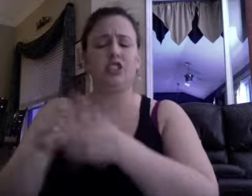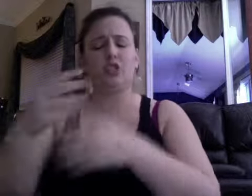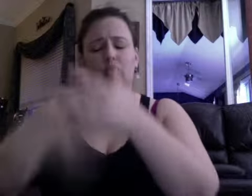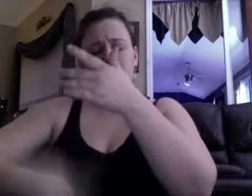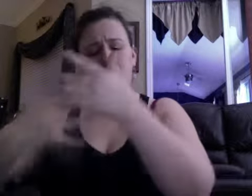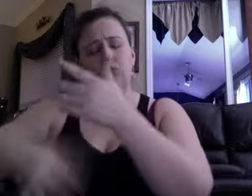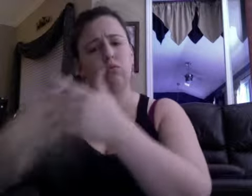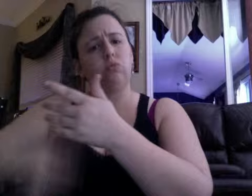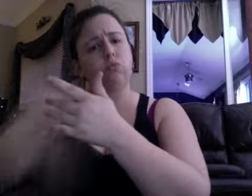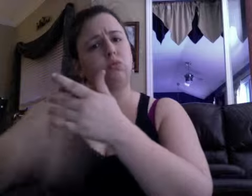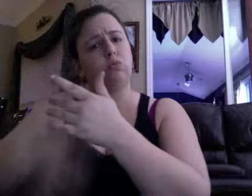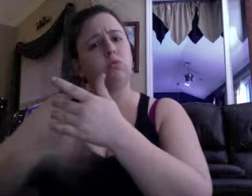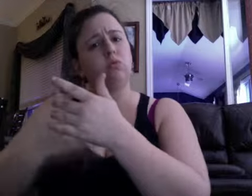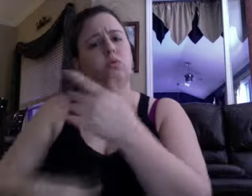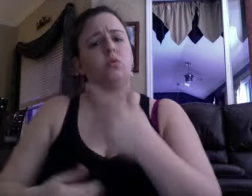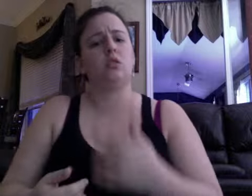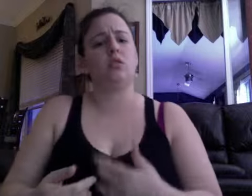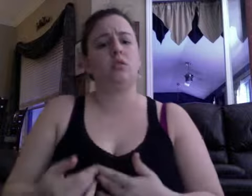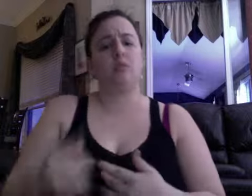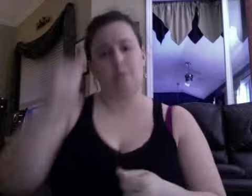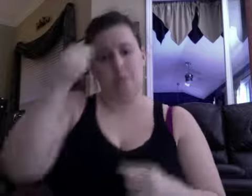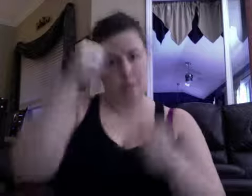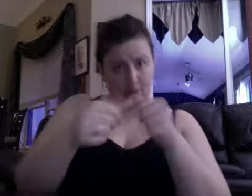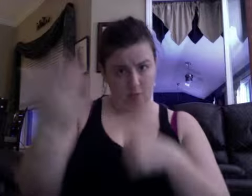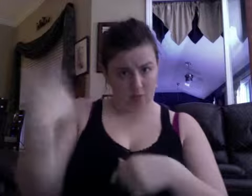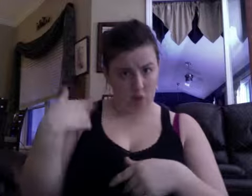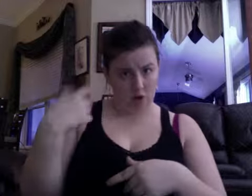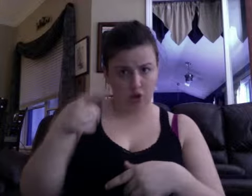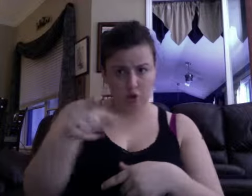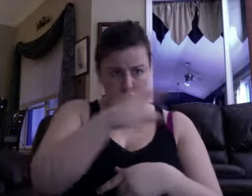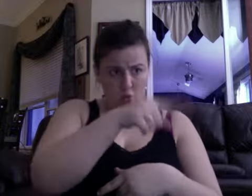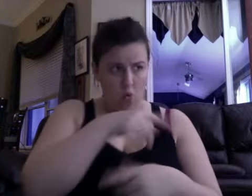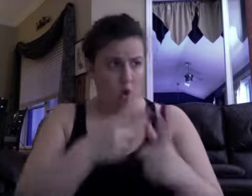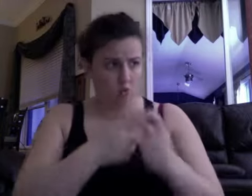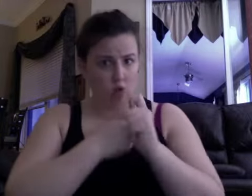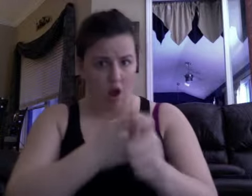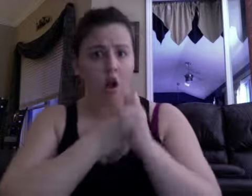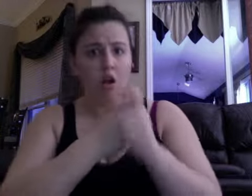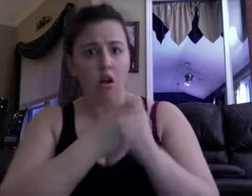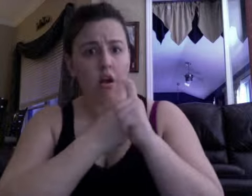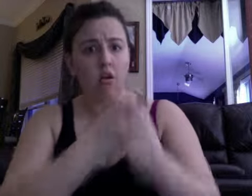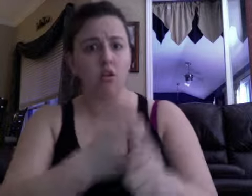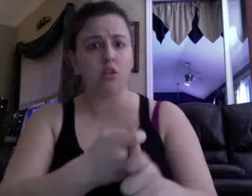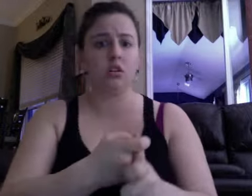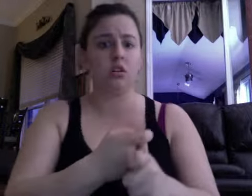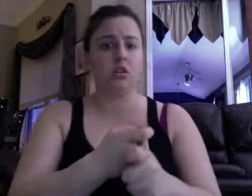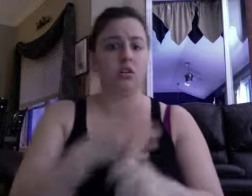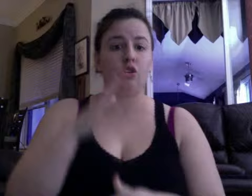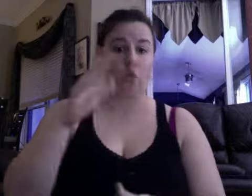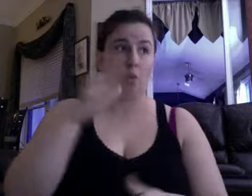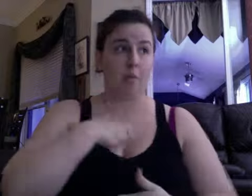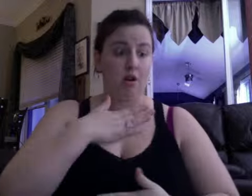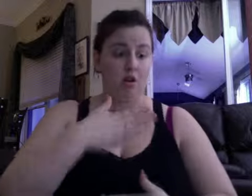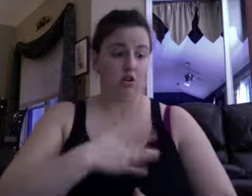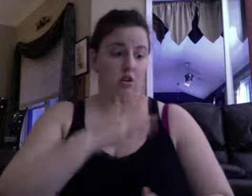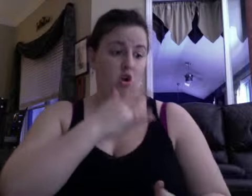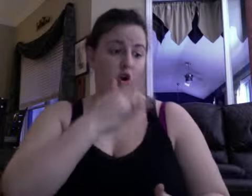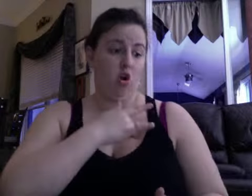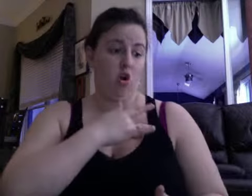running, when we did our investigation, you were pumping a lot of blood through your heart. Well, when you're